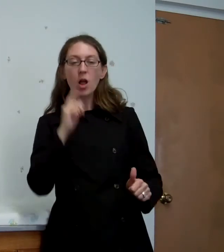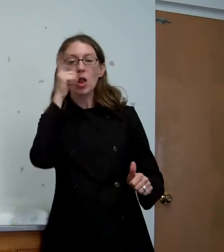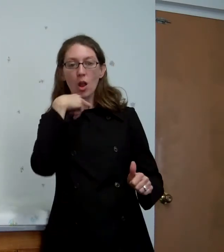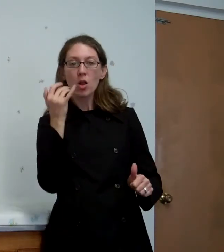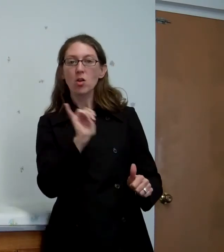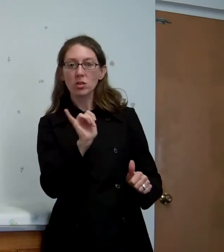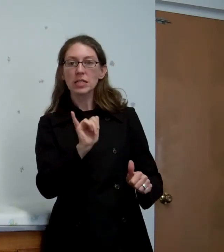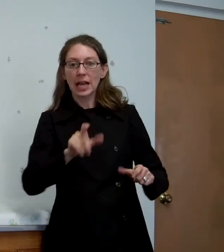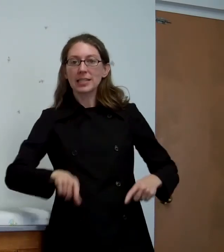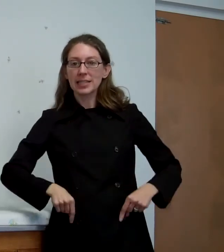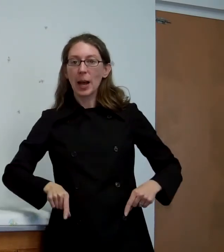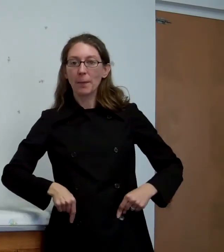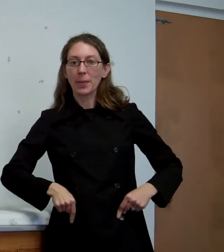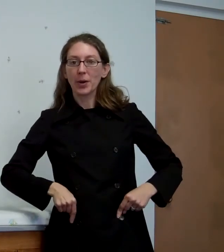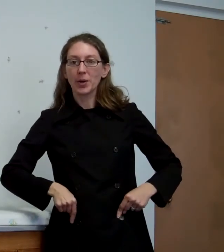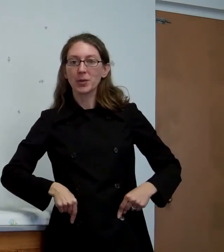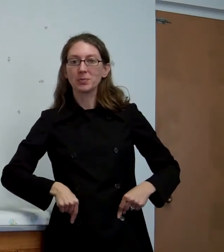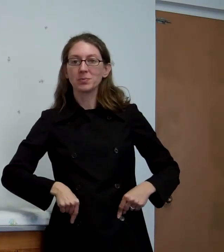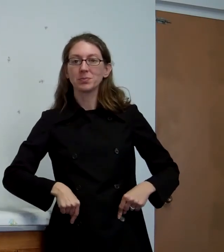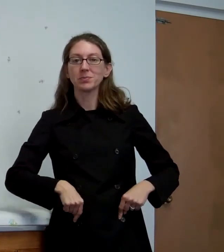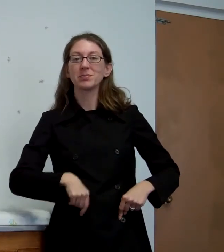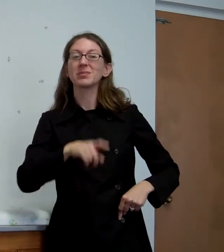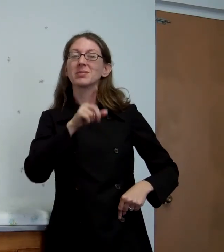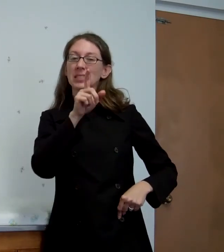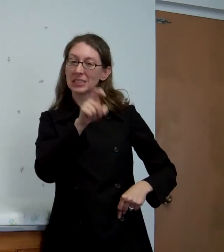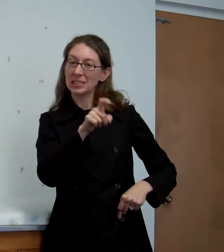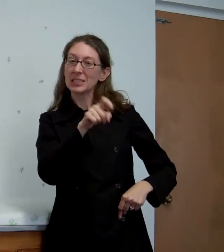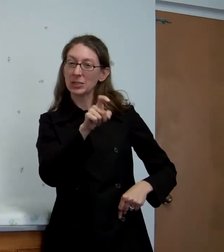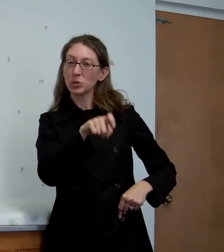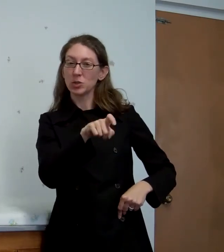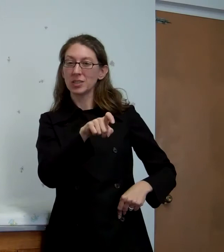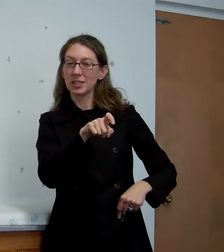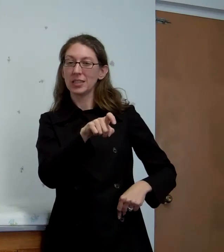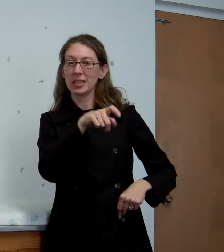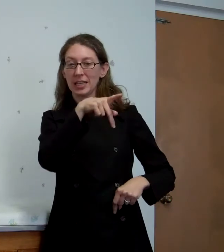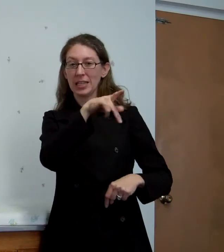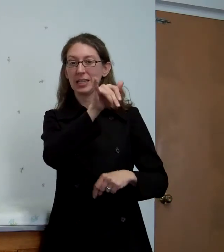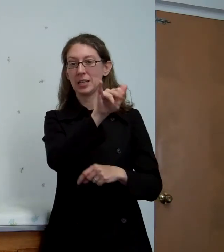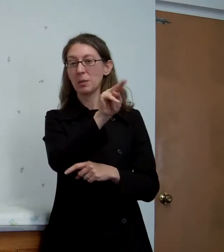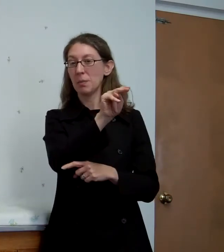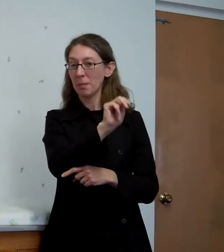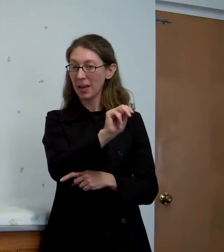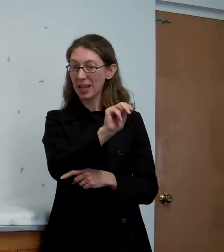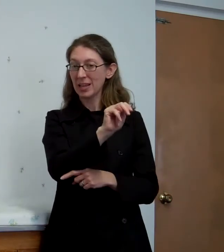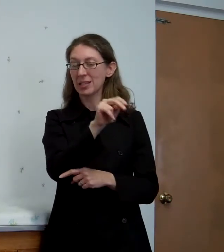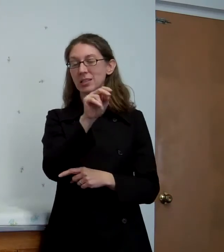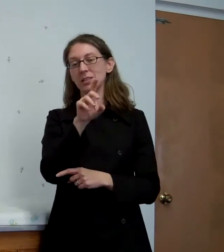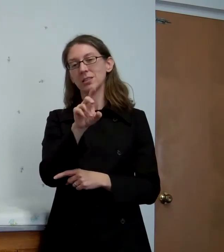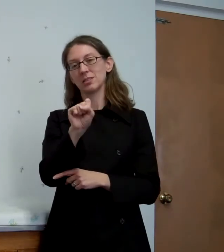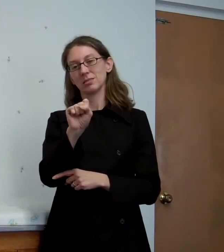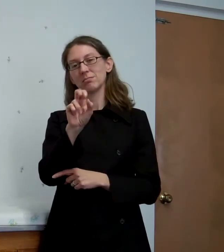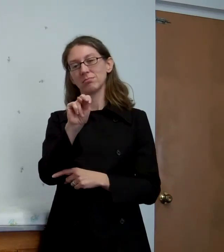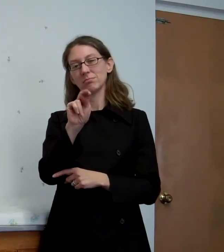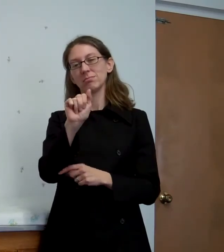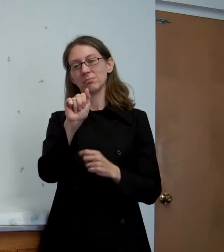These would need to be secured on a baby using diaper pins or a snappy.